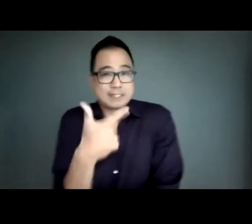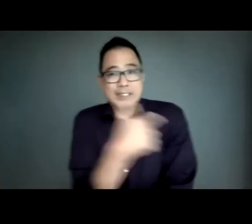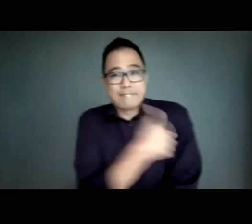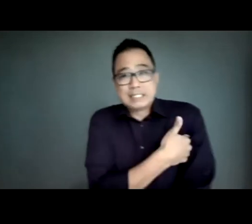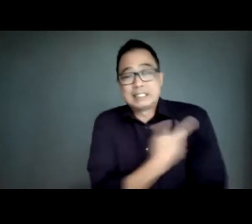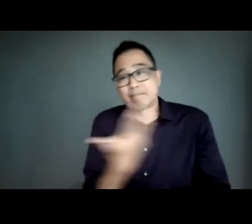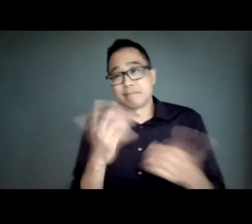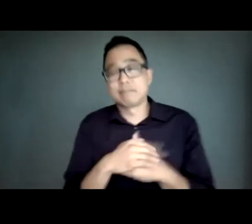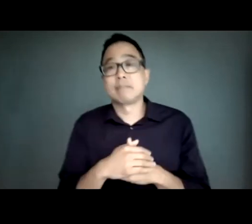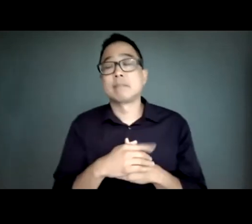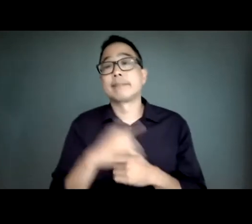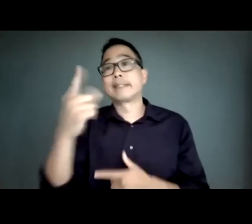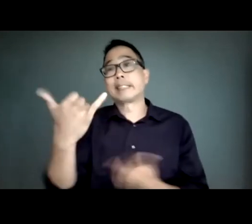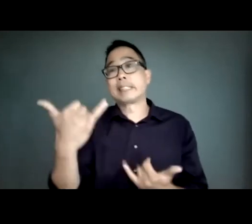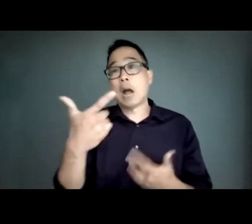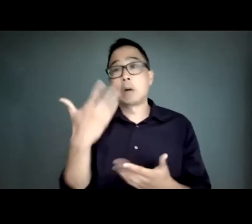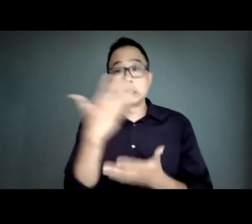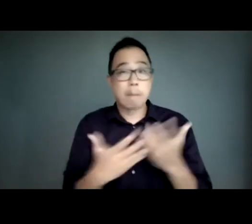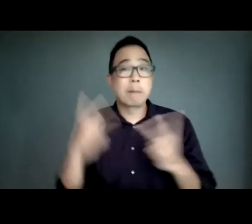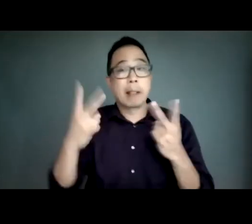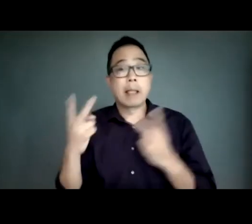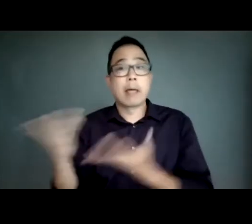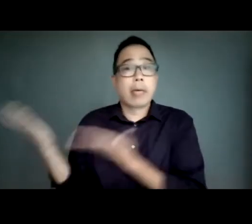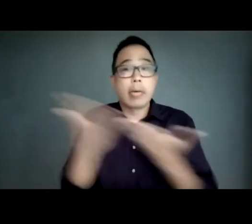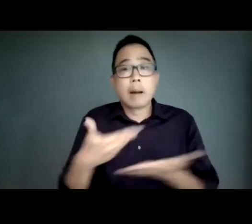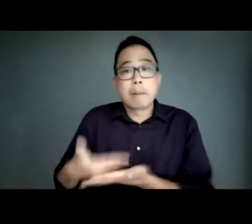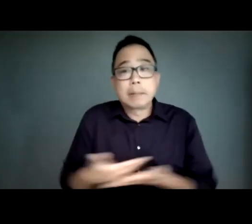At best, be vaccinated.